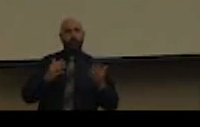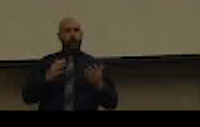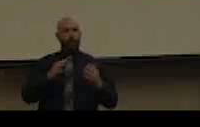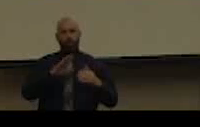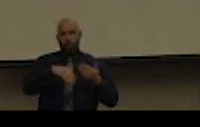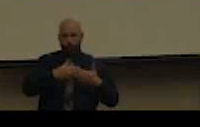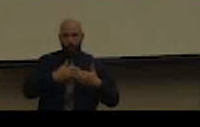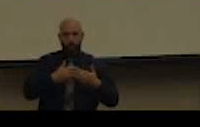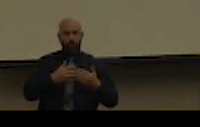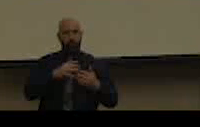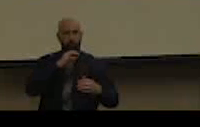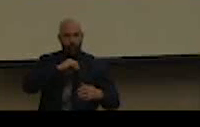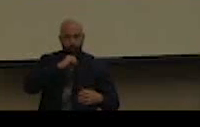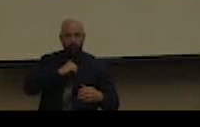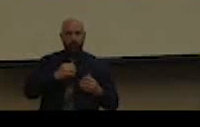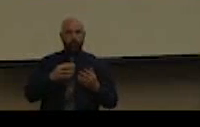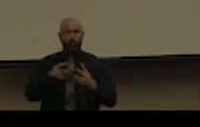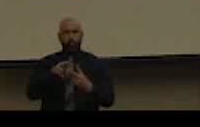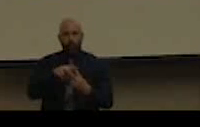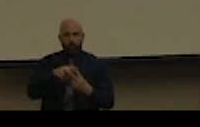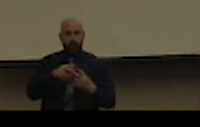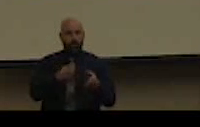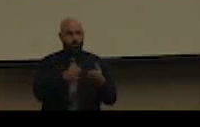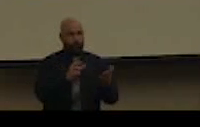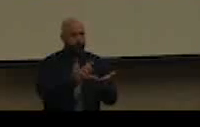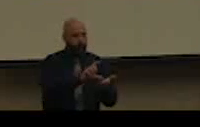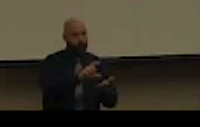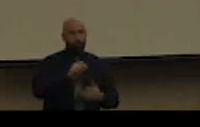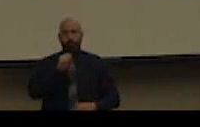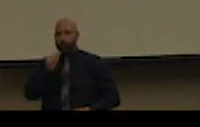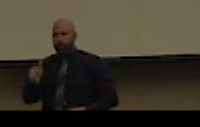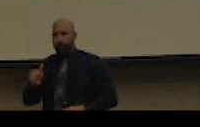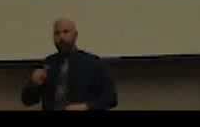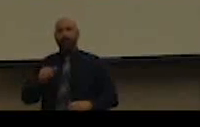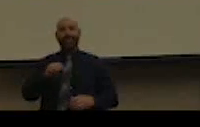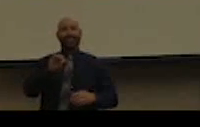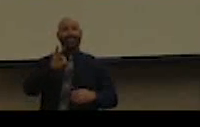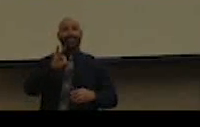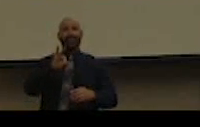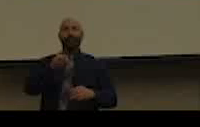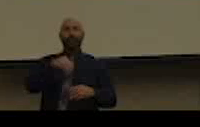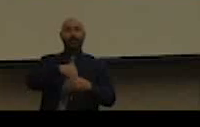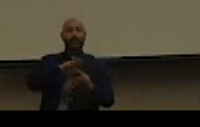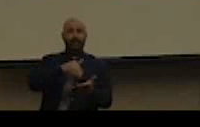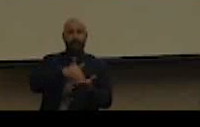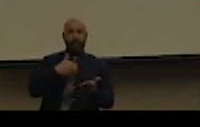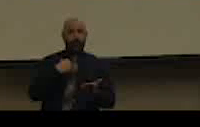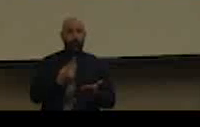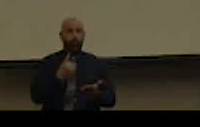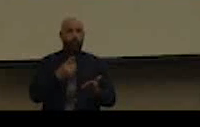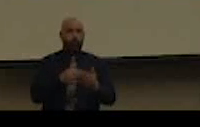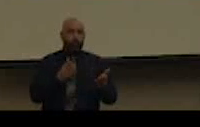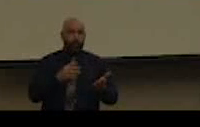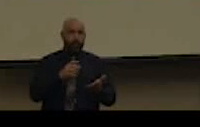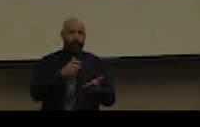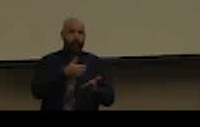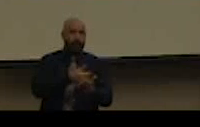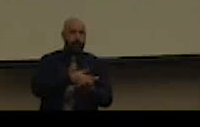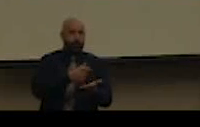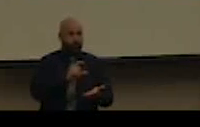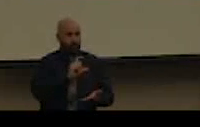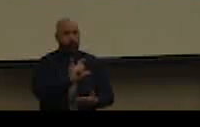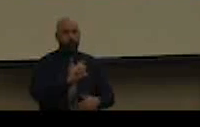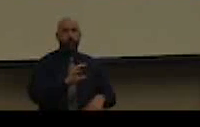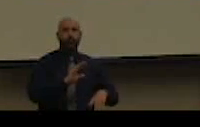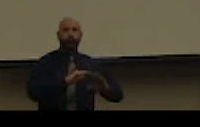not, in a center that has even one publicly funded child. All of that is available on louisianaschools.com. We call it our school